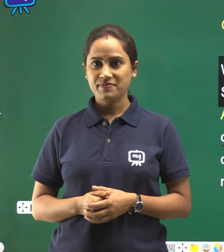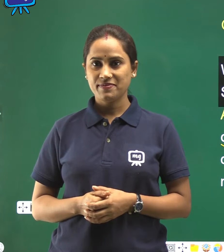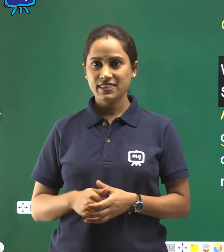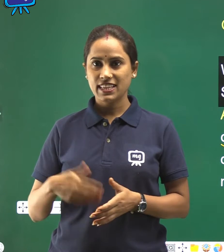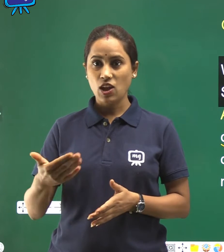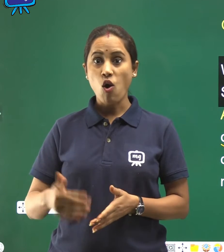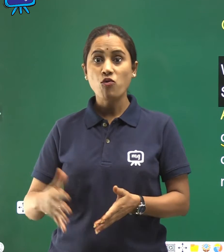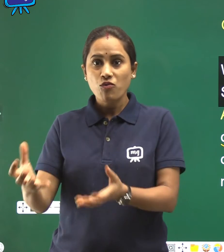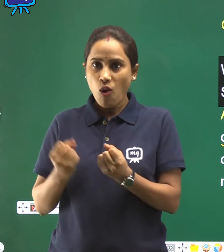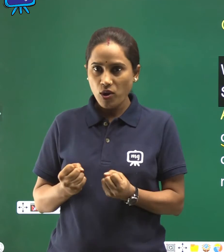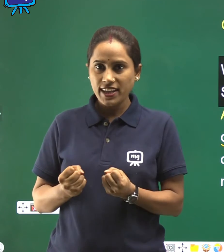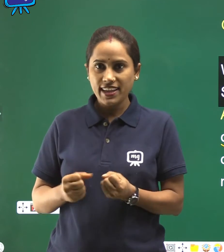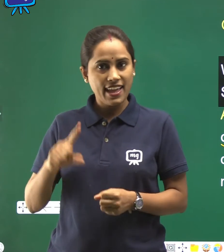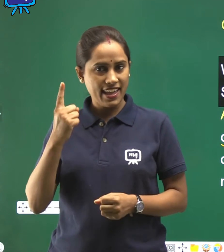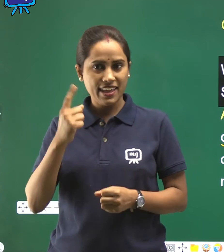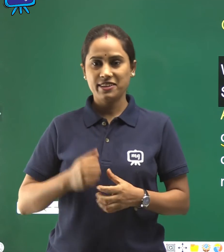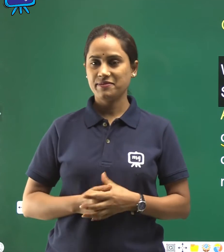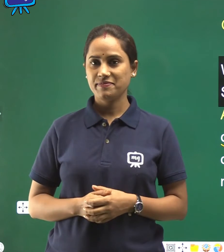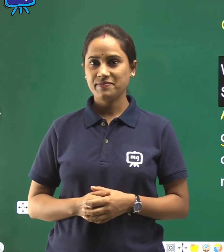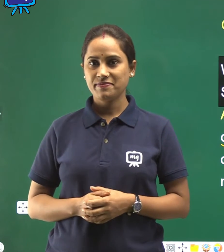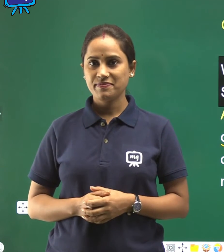of owning a